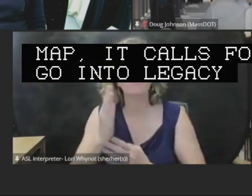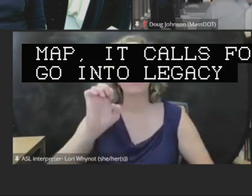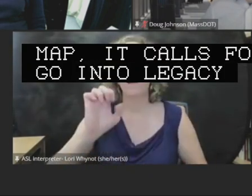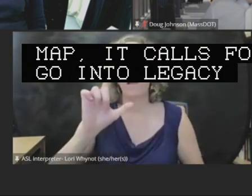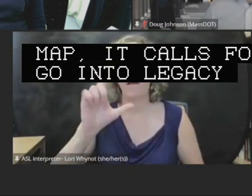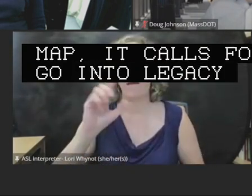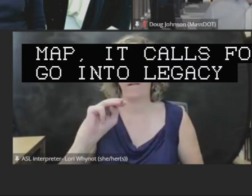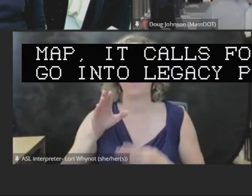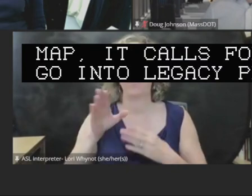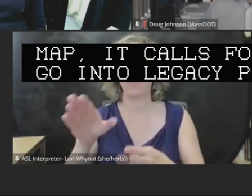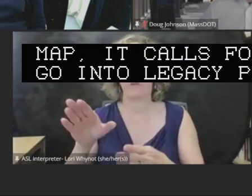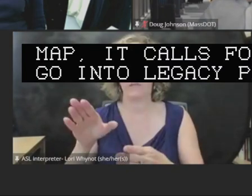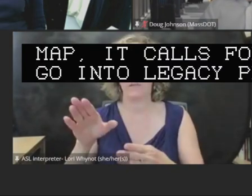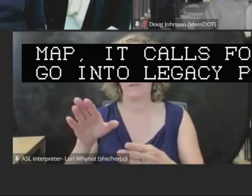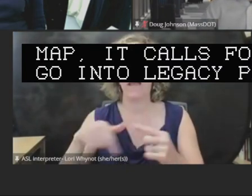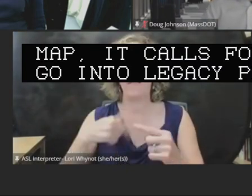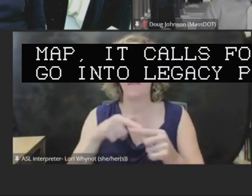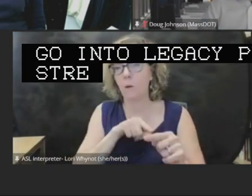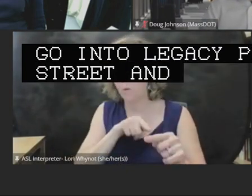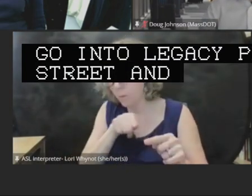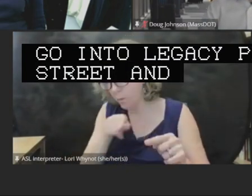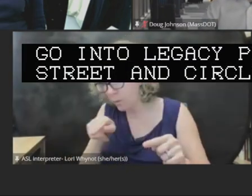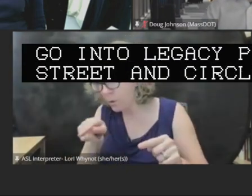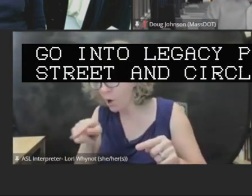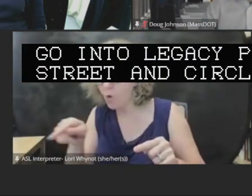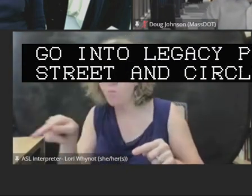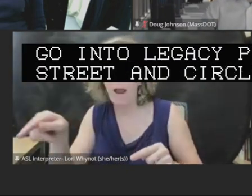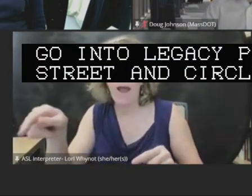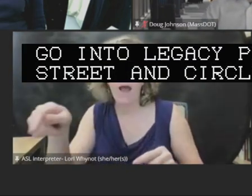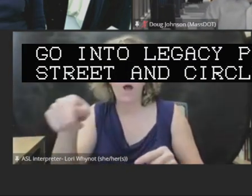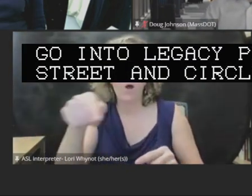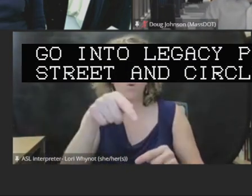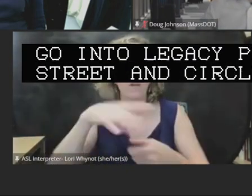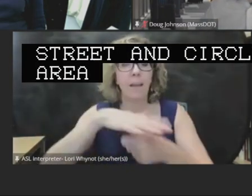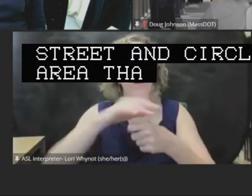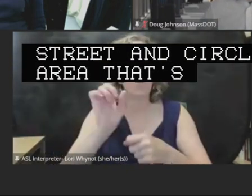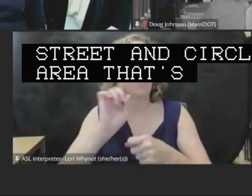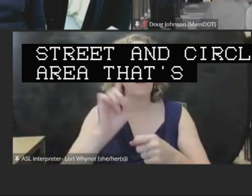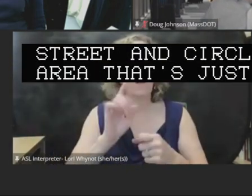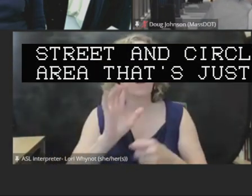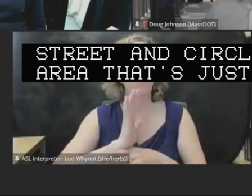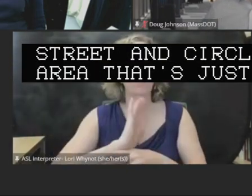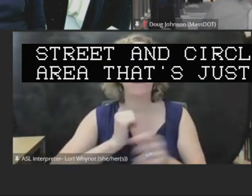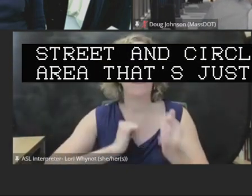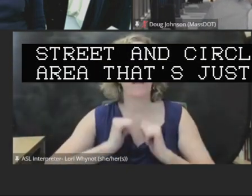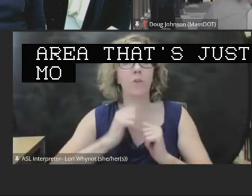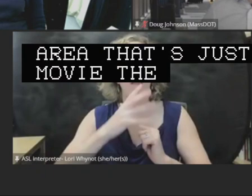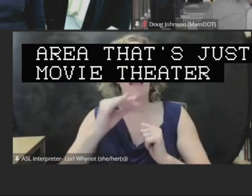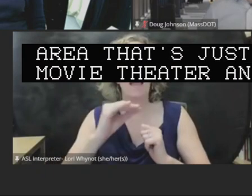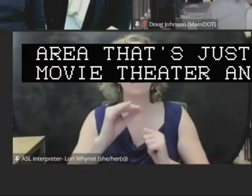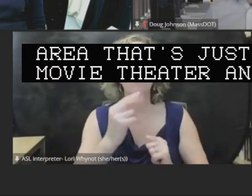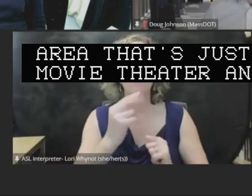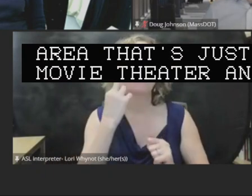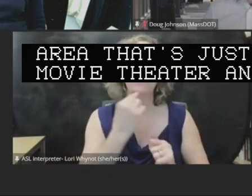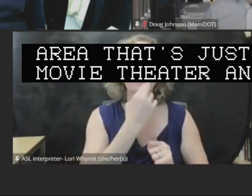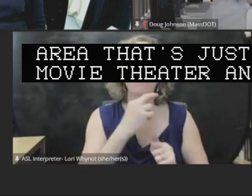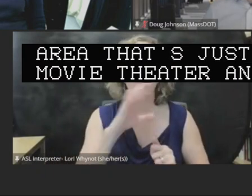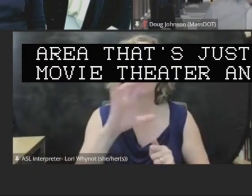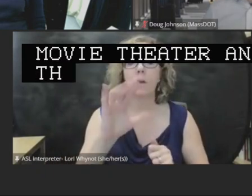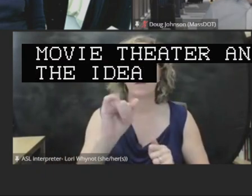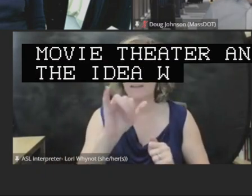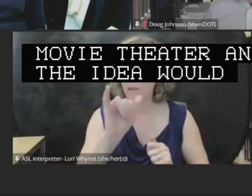then circle around the area that's just outside the movie theater and the Yard House. And the idea would be that we